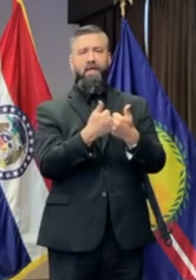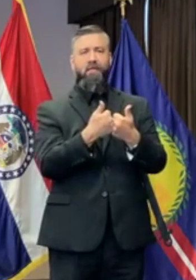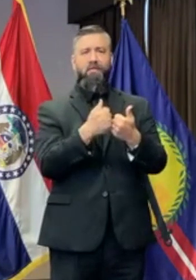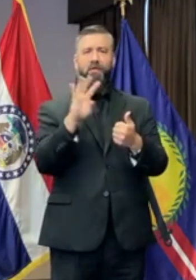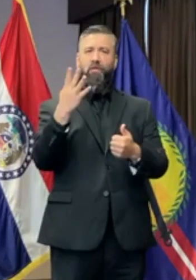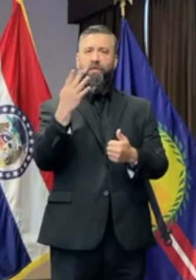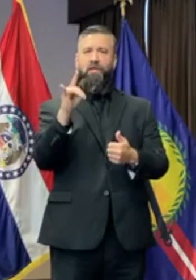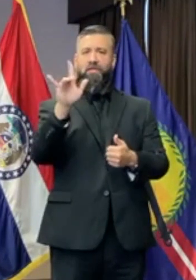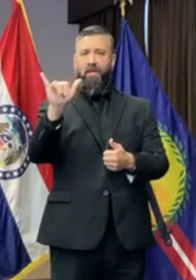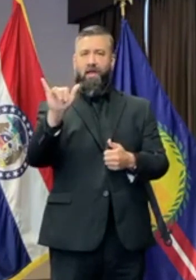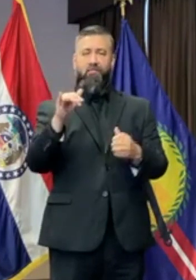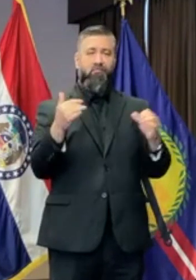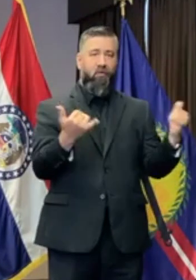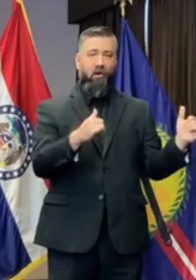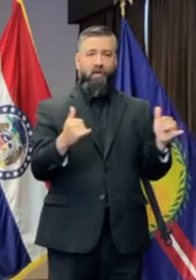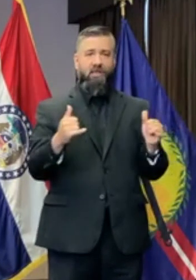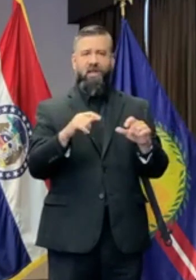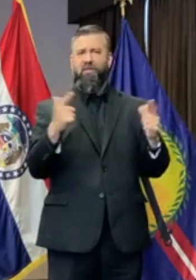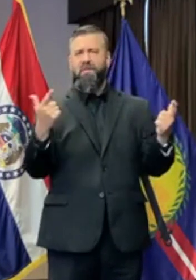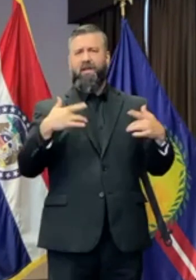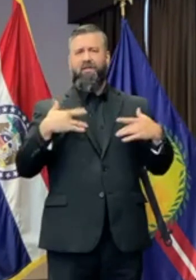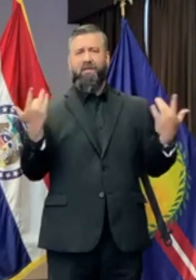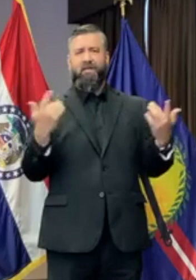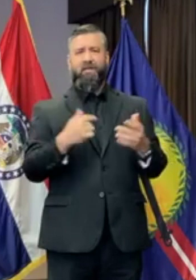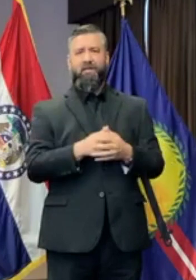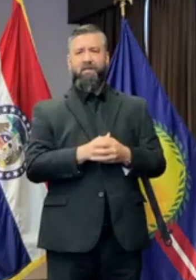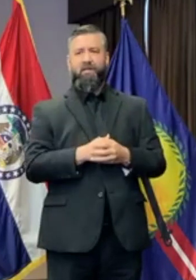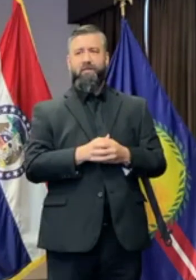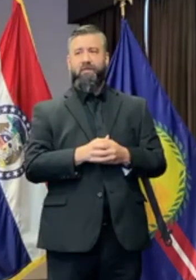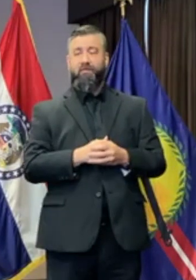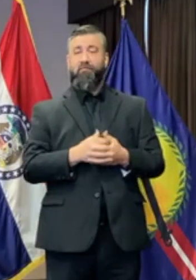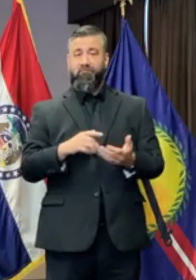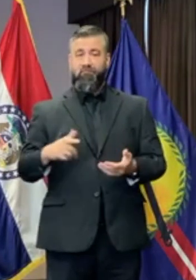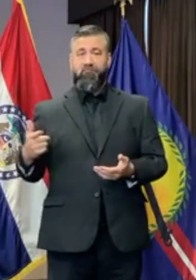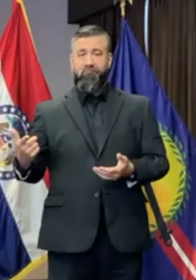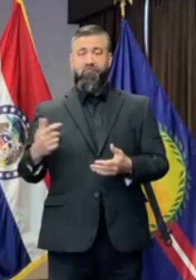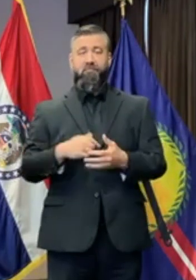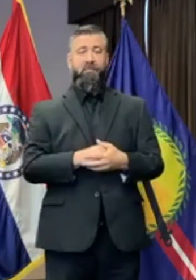and other large-scale events? This is about games. Would you like to answer? Yes.